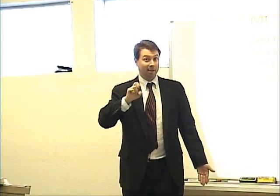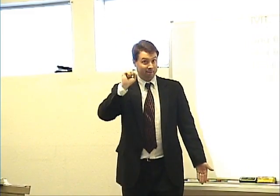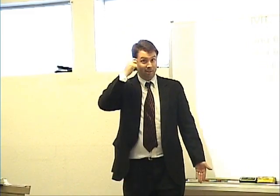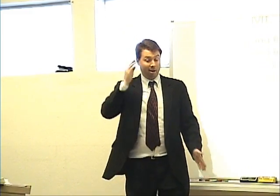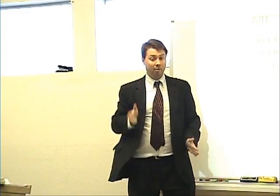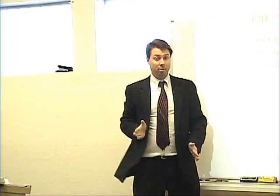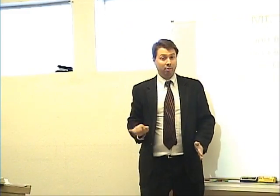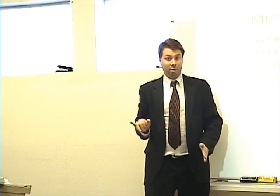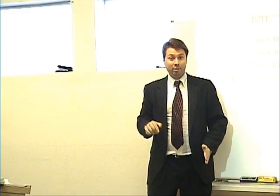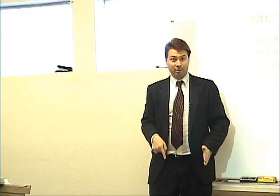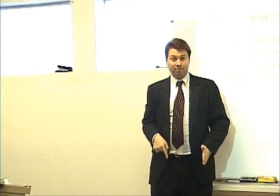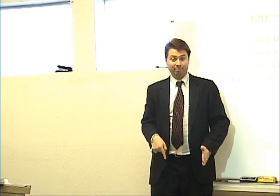the governor, also.